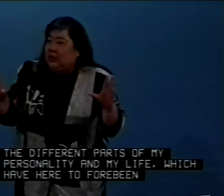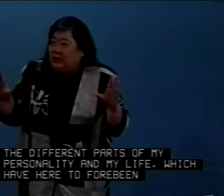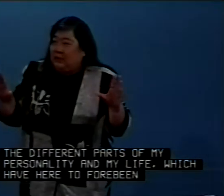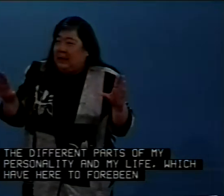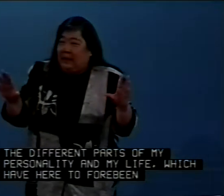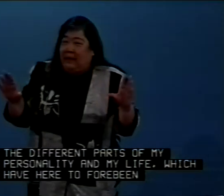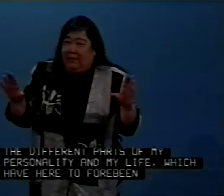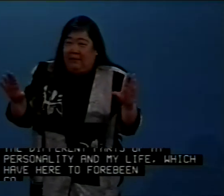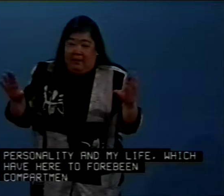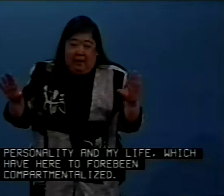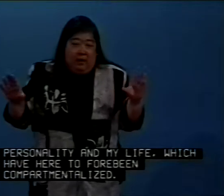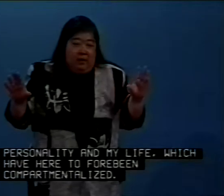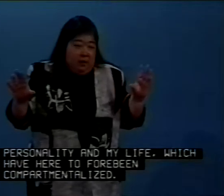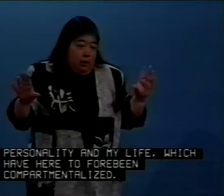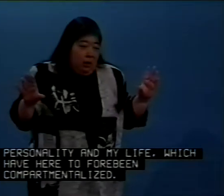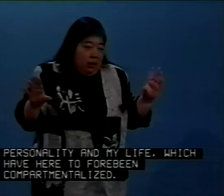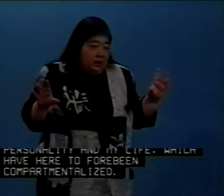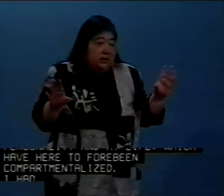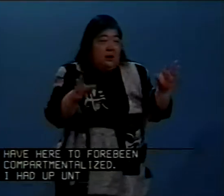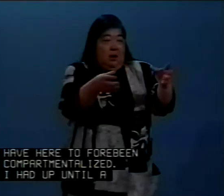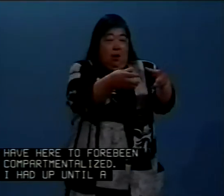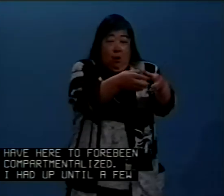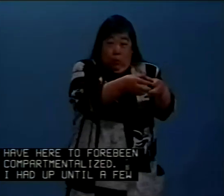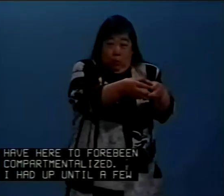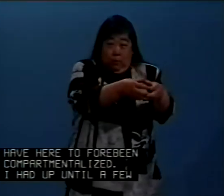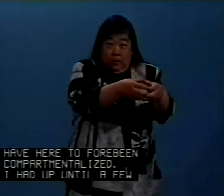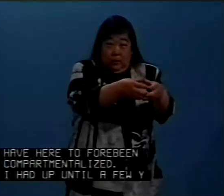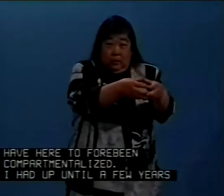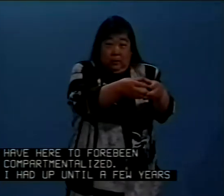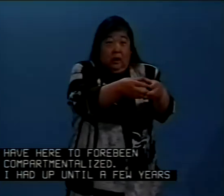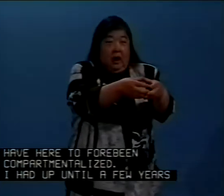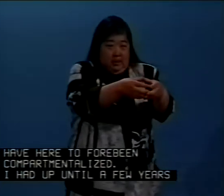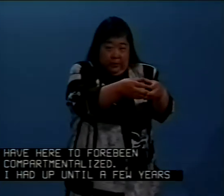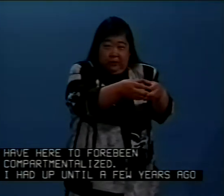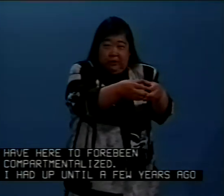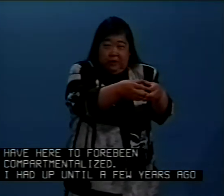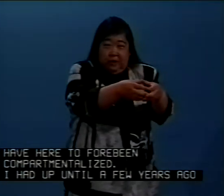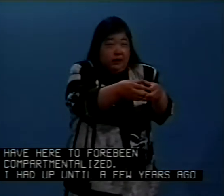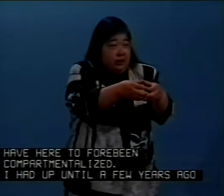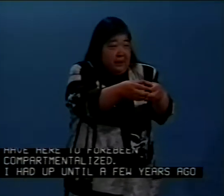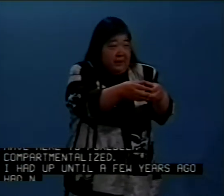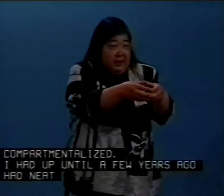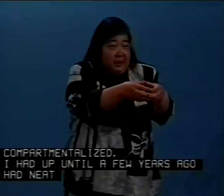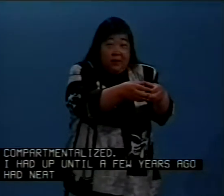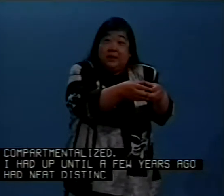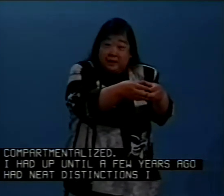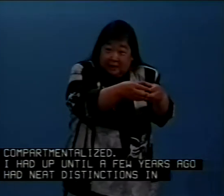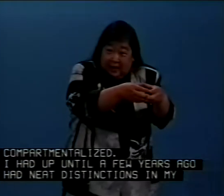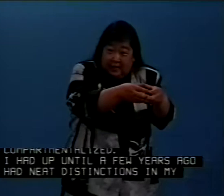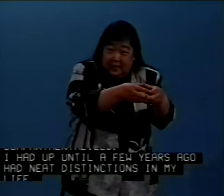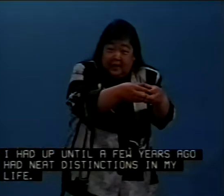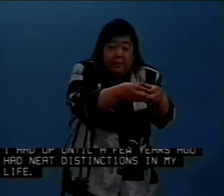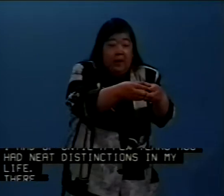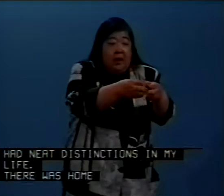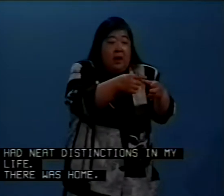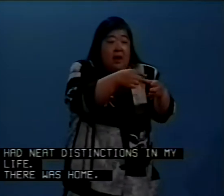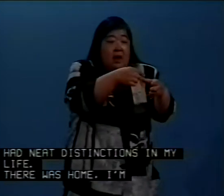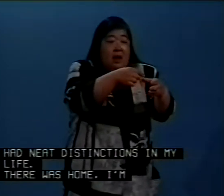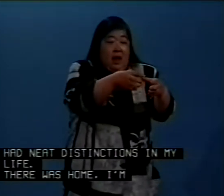in my life. There was home. I'm a third generation Japanese American sansei,